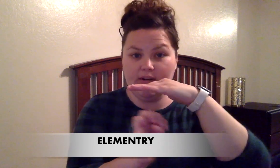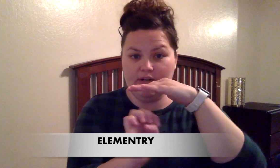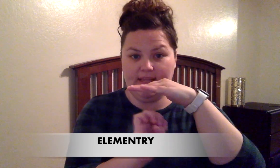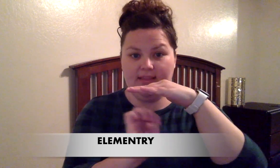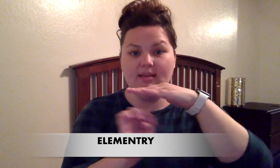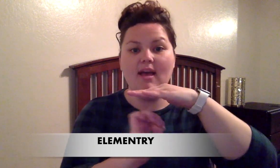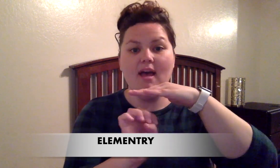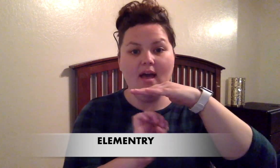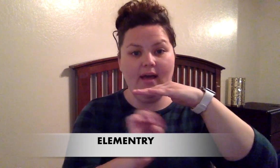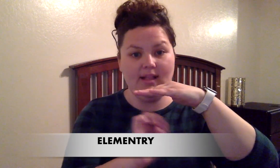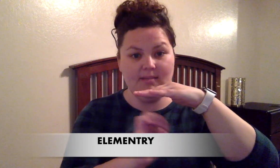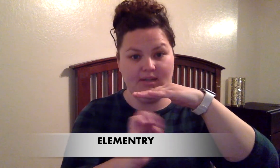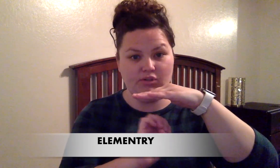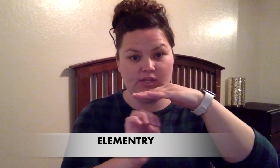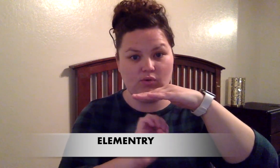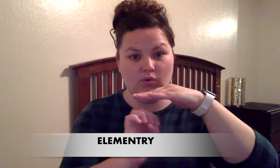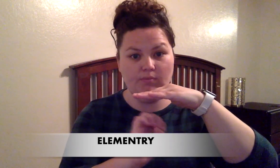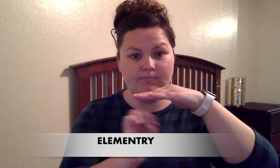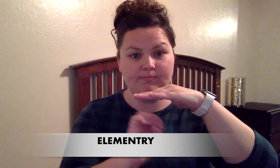underneath. Elementary school.